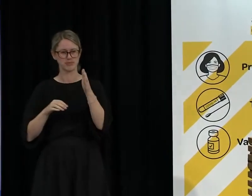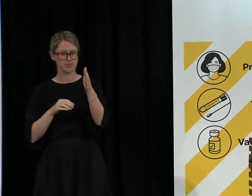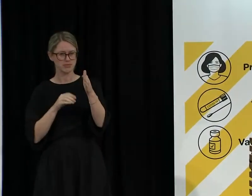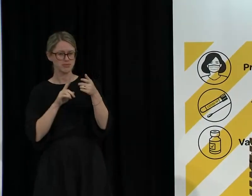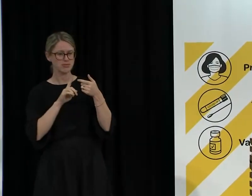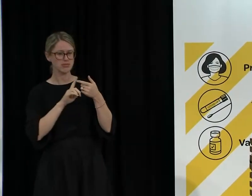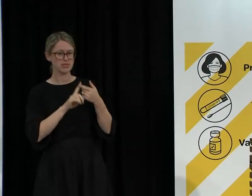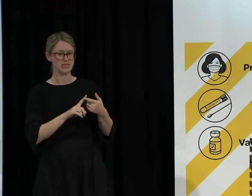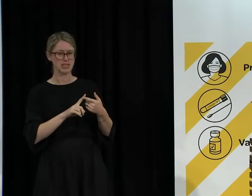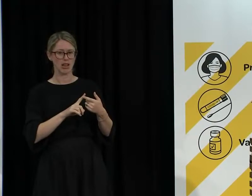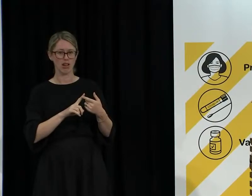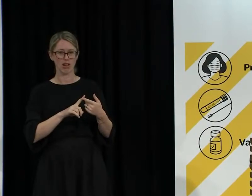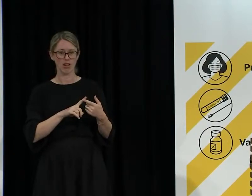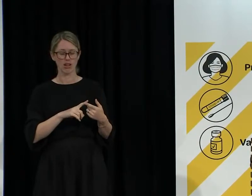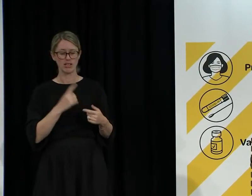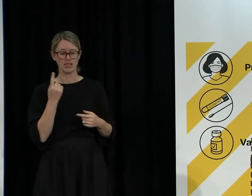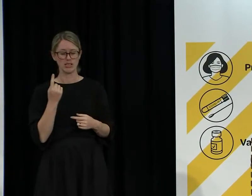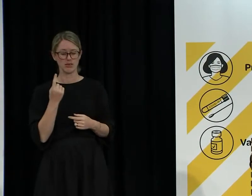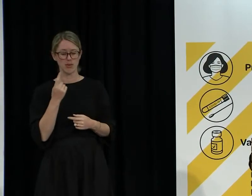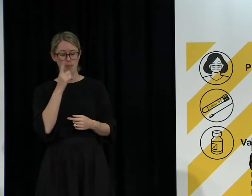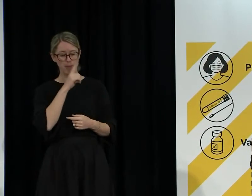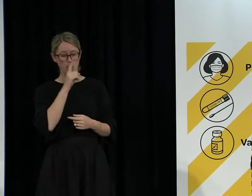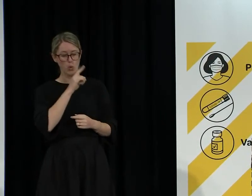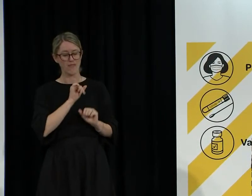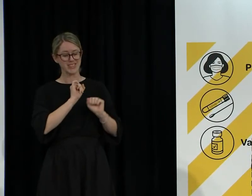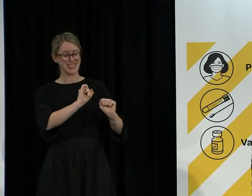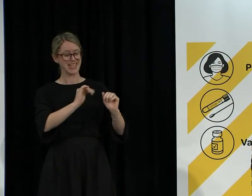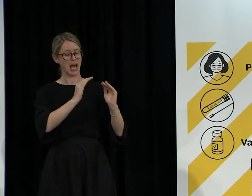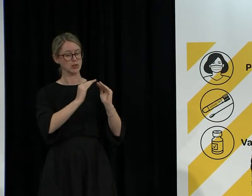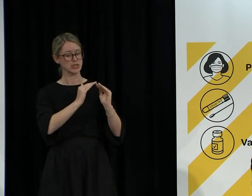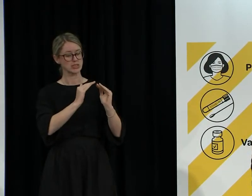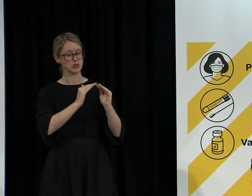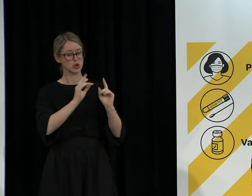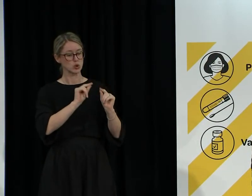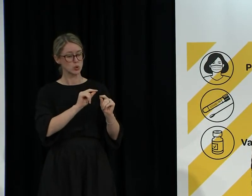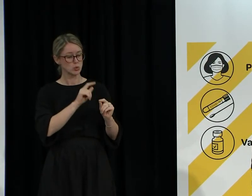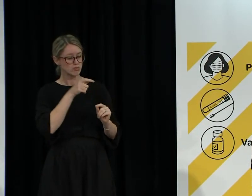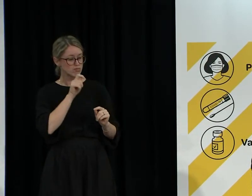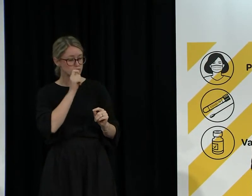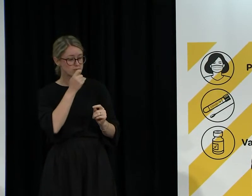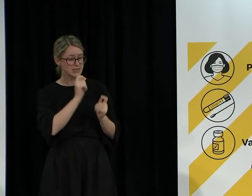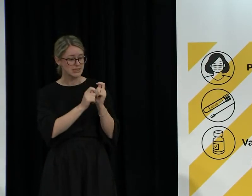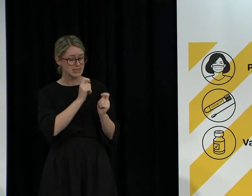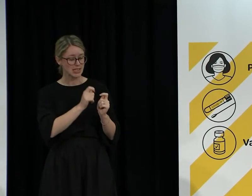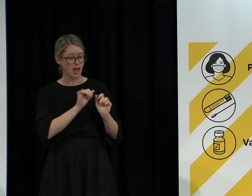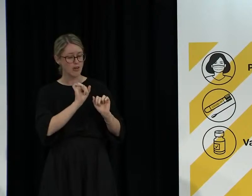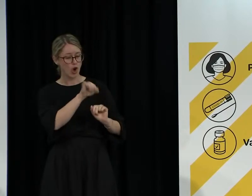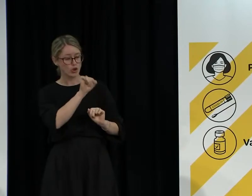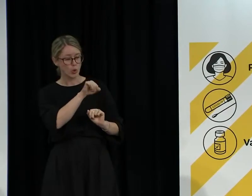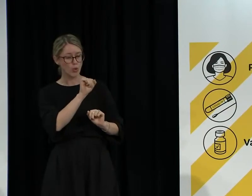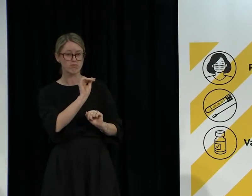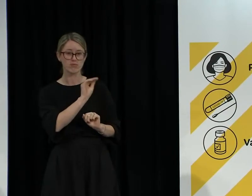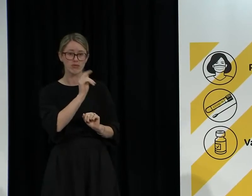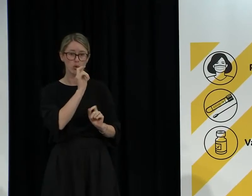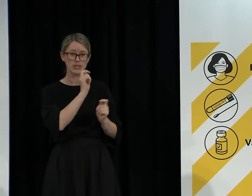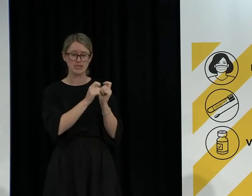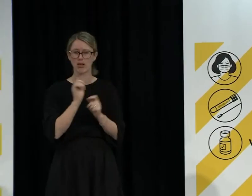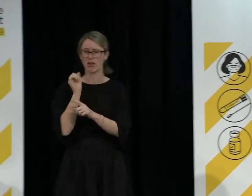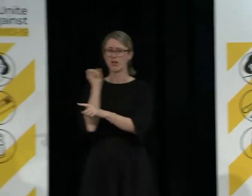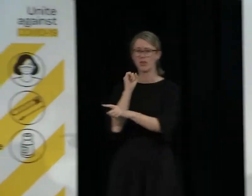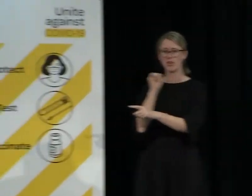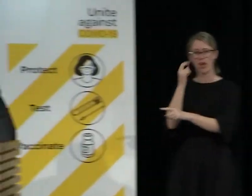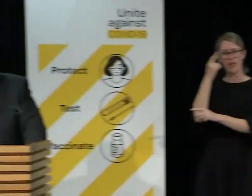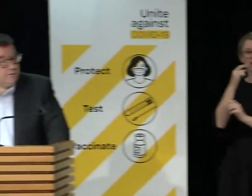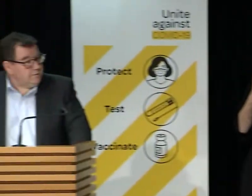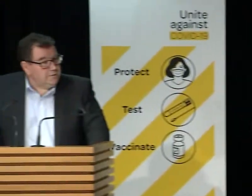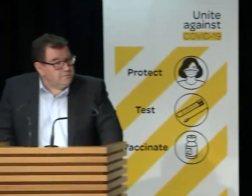any door-to-door testing going on outside of the transitional housing rooms? I believe there certainly has been, and I think as far as I'm